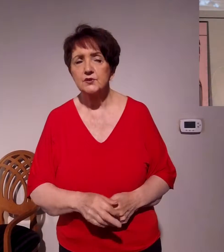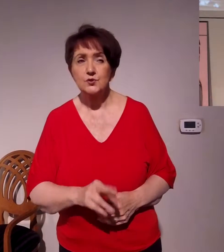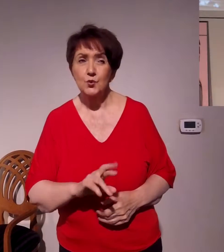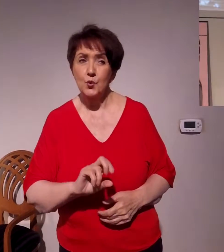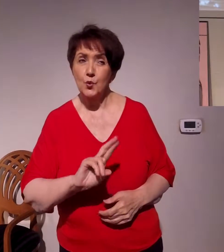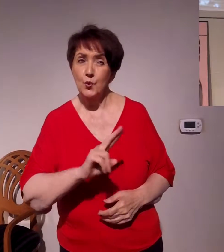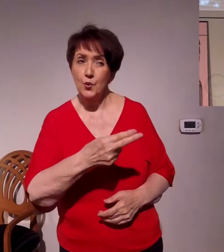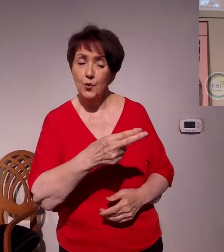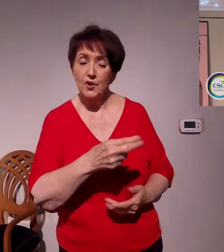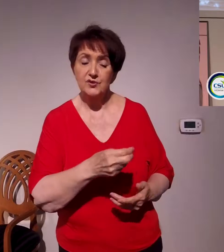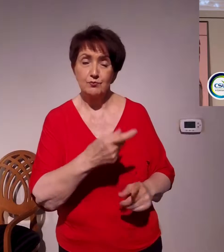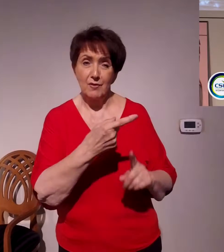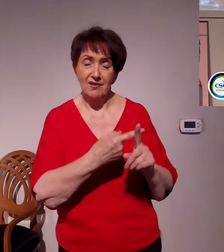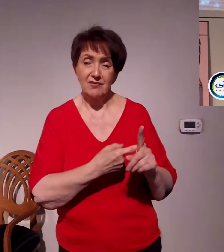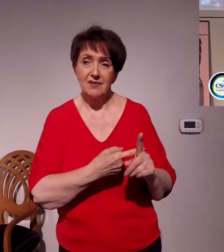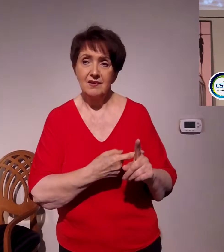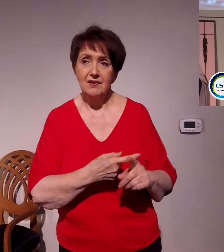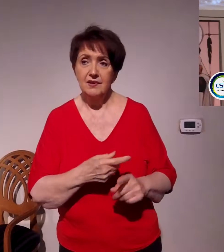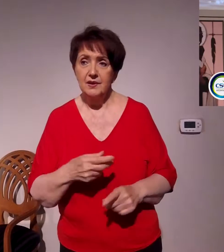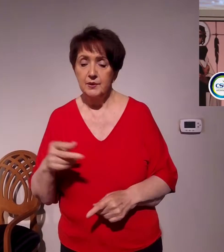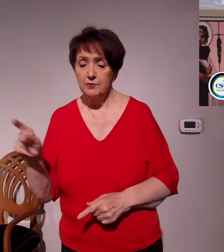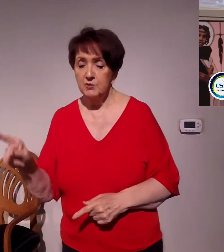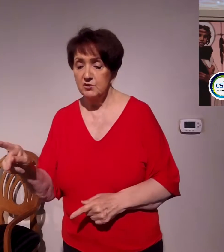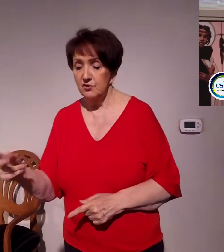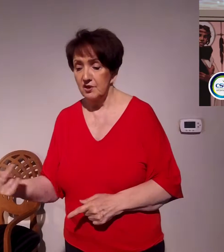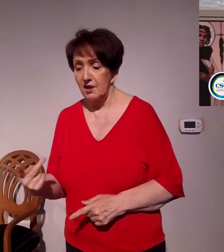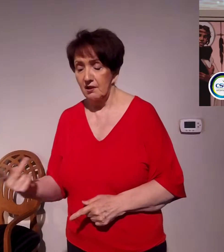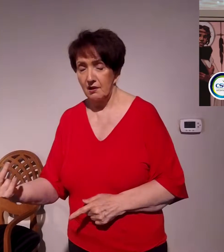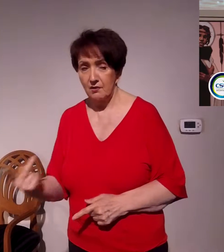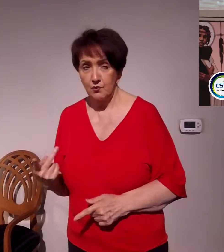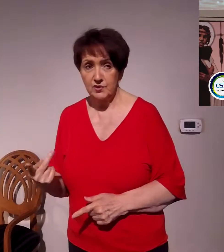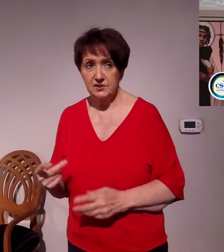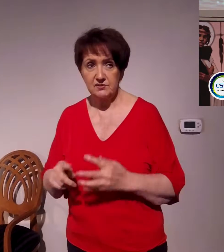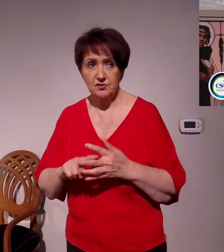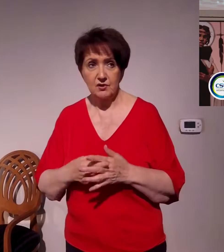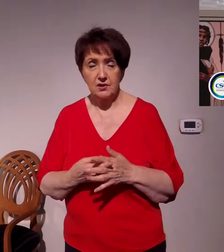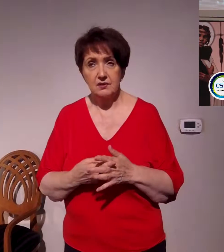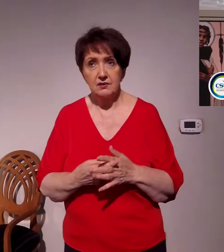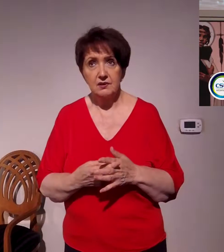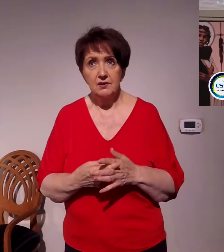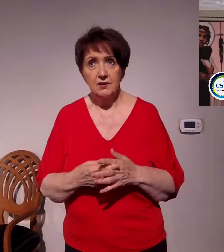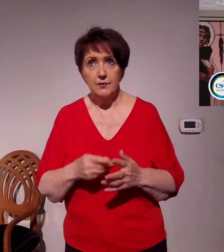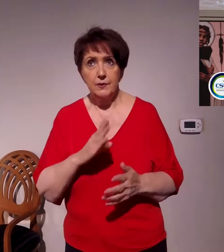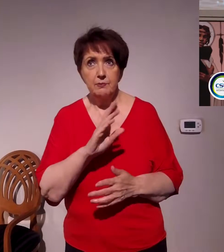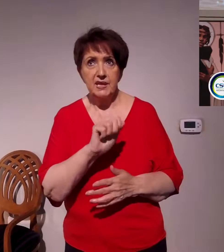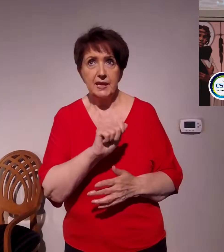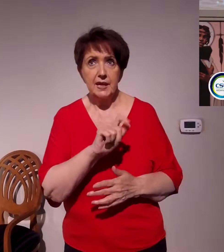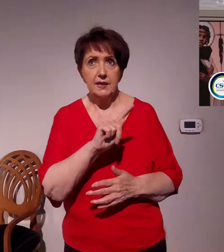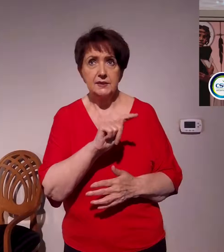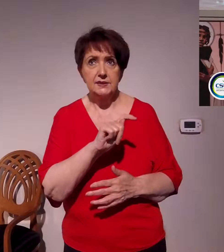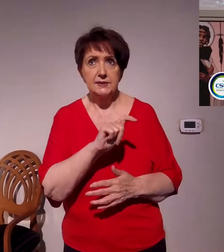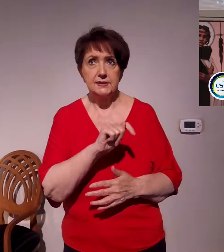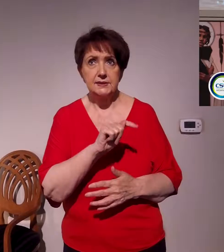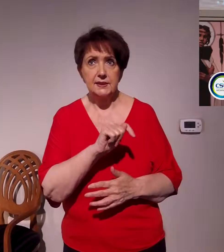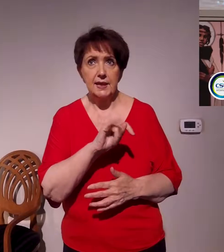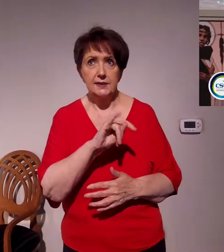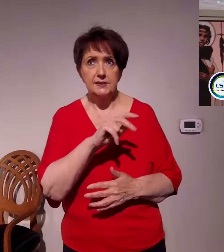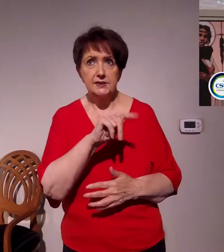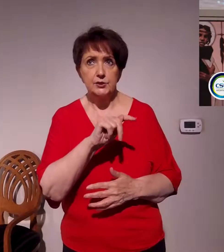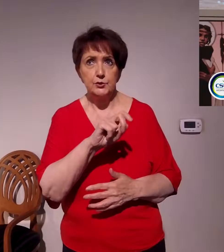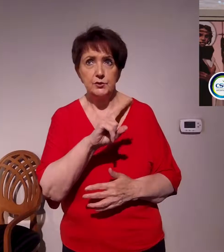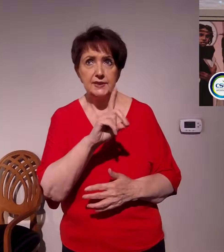month. Dr. Peter and I started on the Beatitudes, and we rewrote